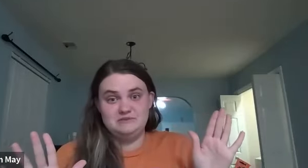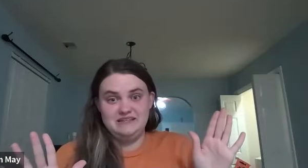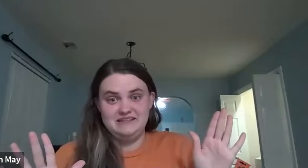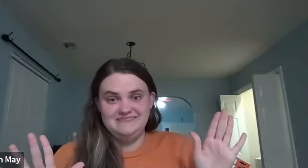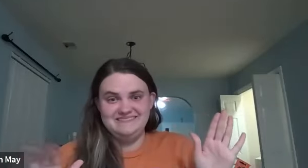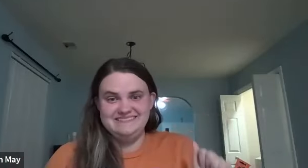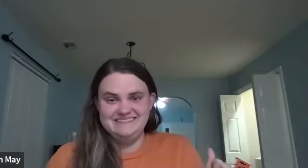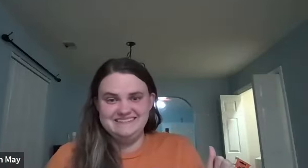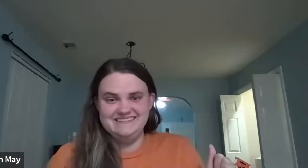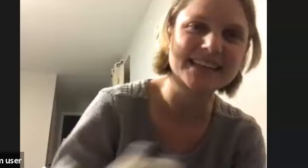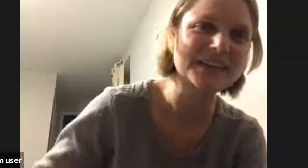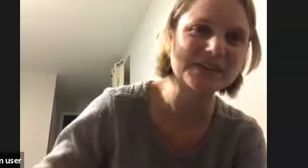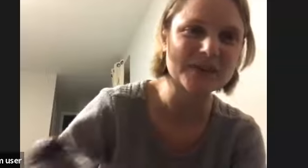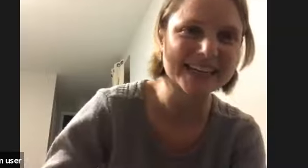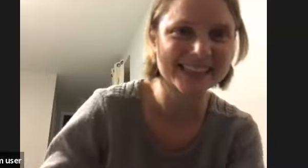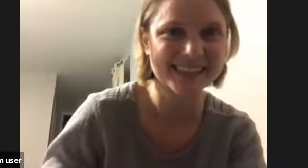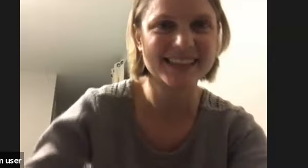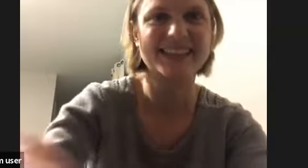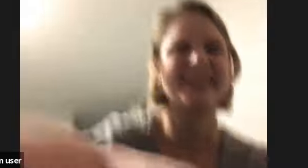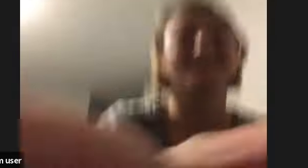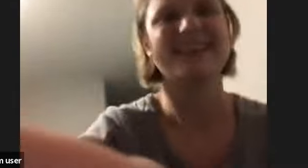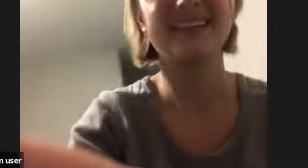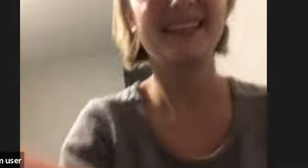week. Fantastic. Thank you so much. Thank you.